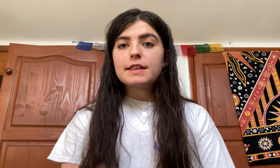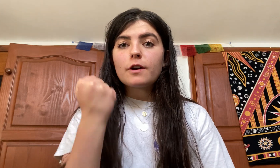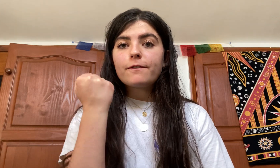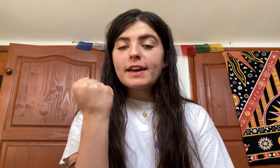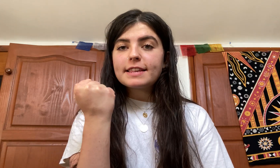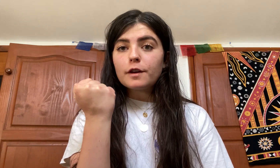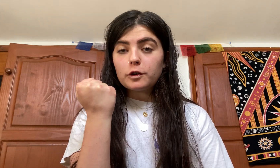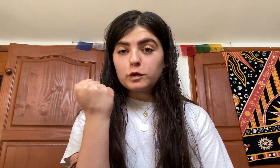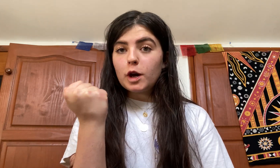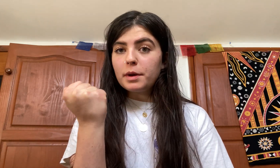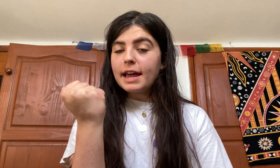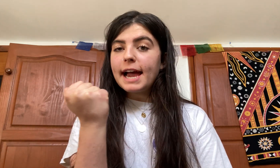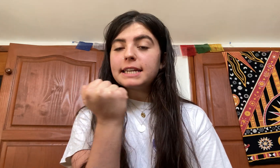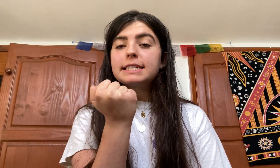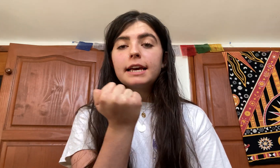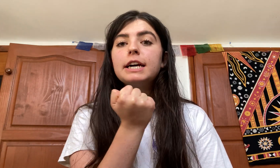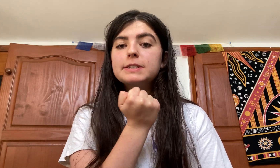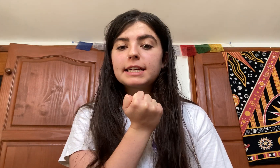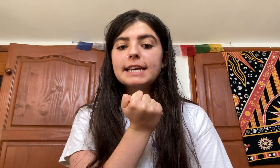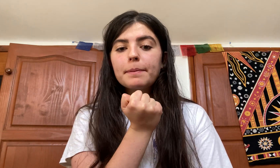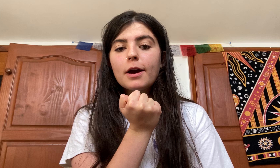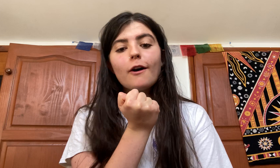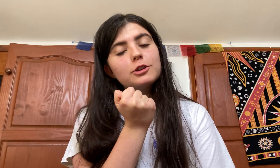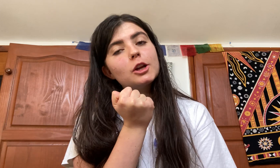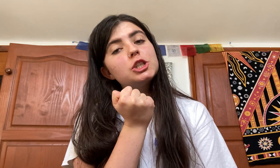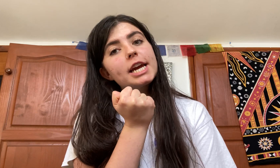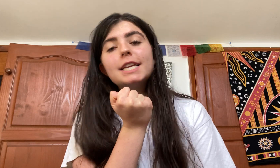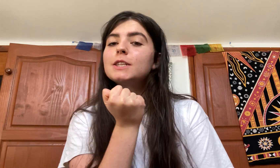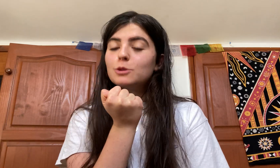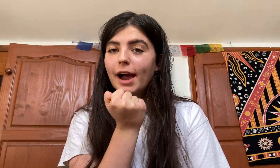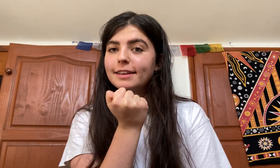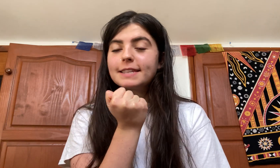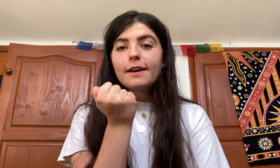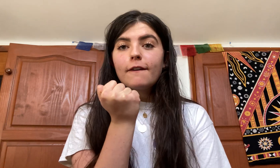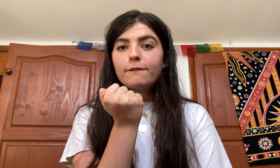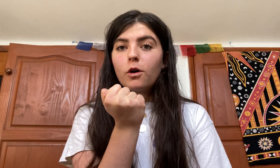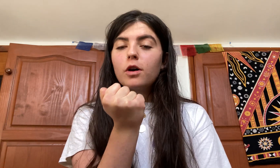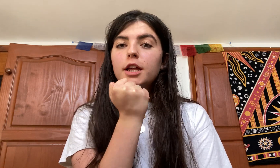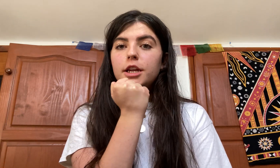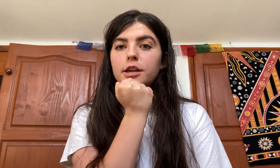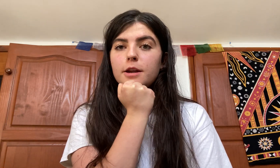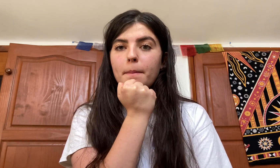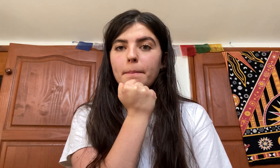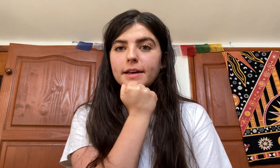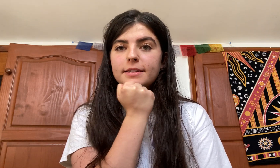your fist of your dominant hand and you're going to tap it on your chin twice for numbers.